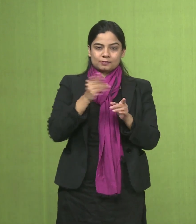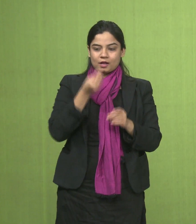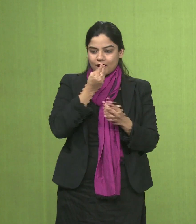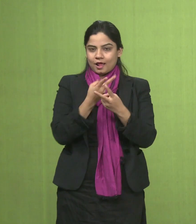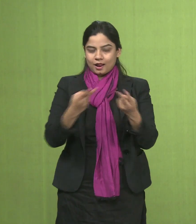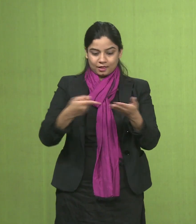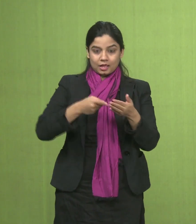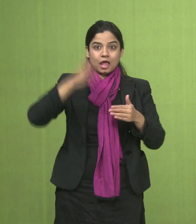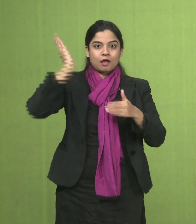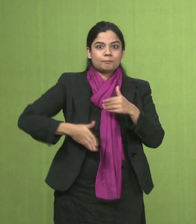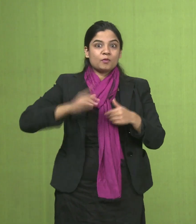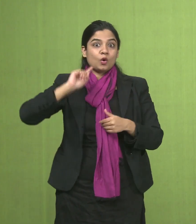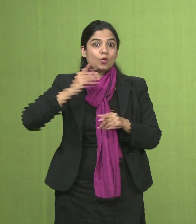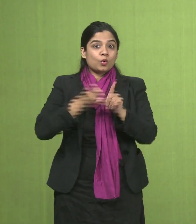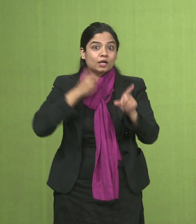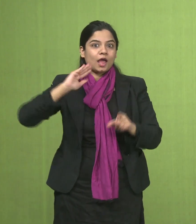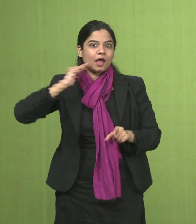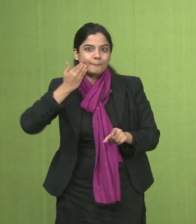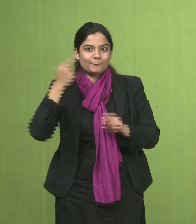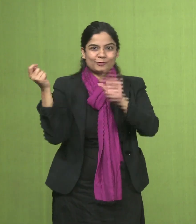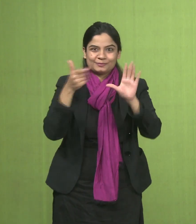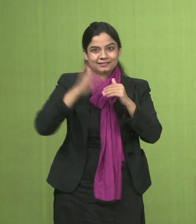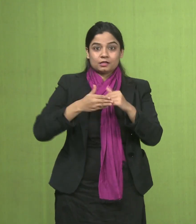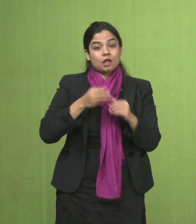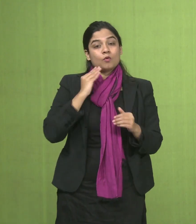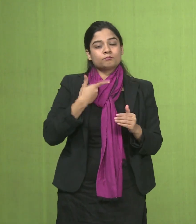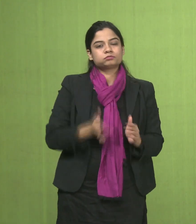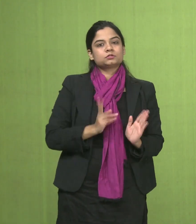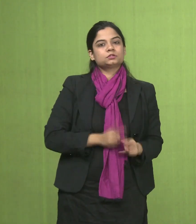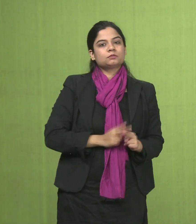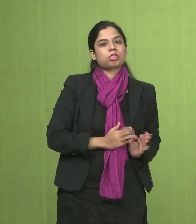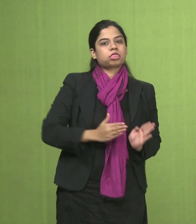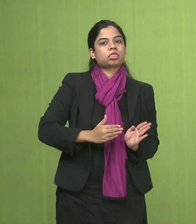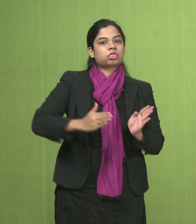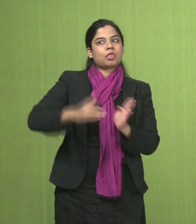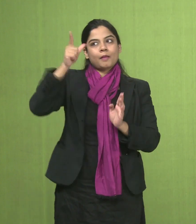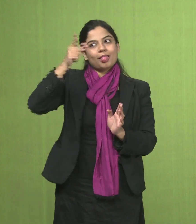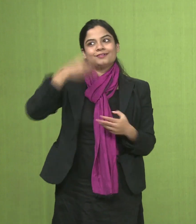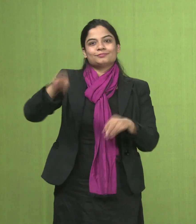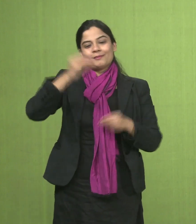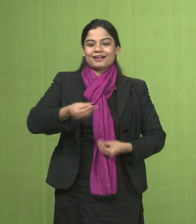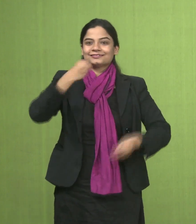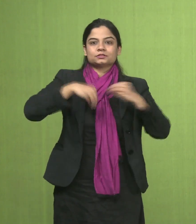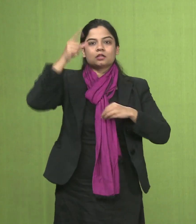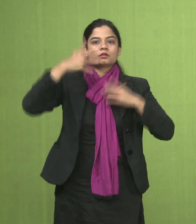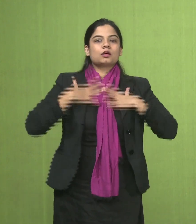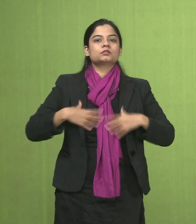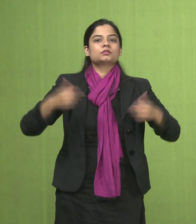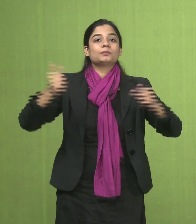And then when we have like expiry date is coming of a product, they would still sell it at a lower price or anything, which